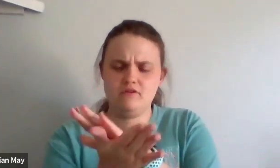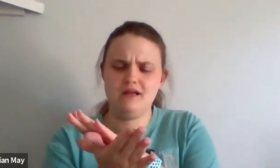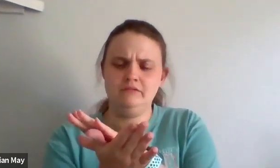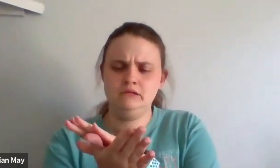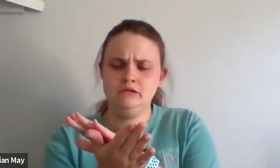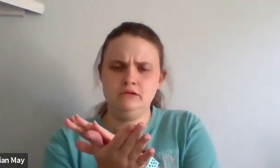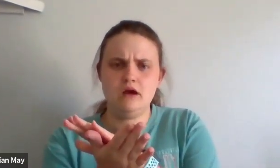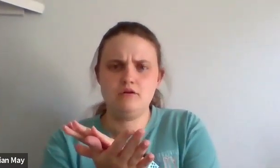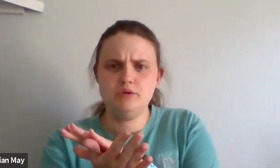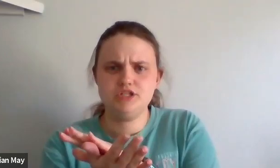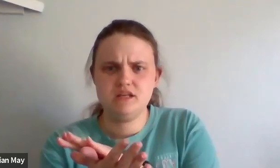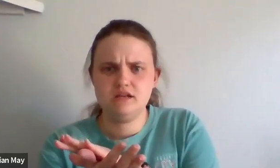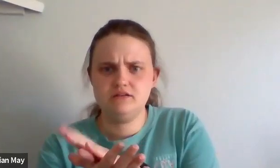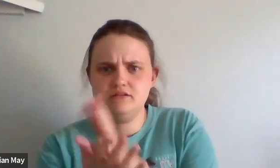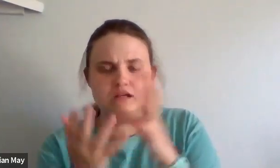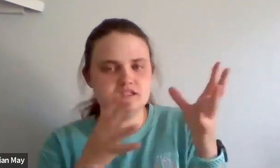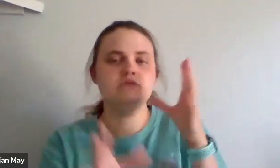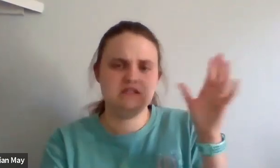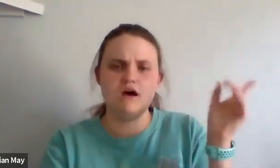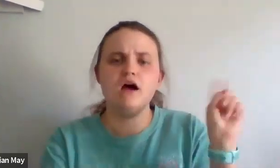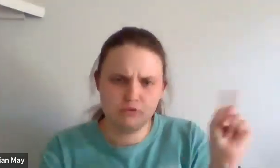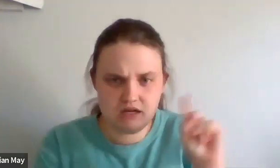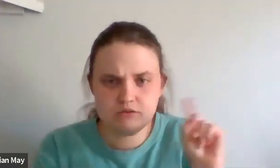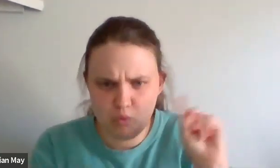they're like, I don't know what you said. It's you end with the where.